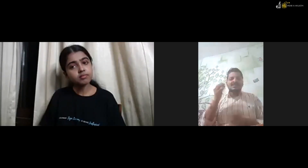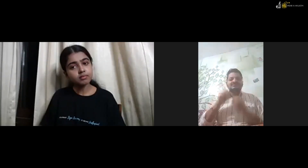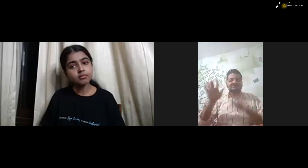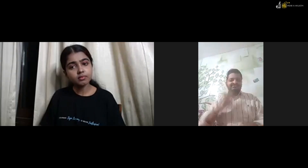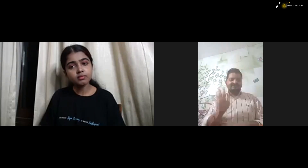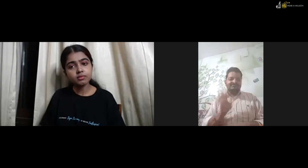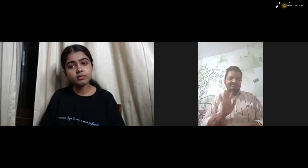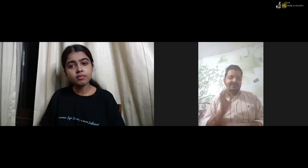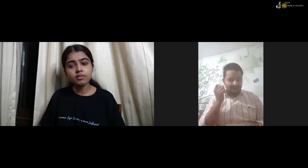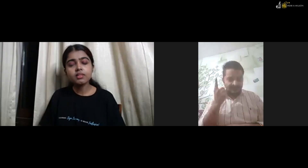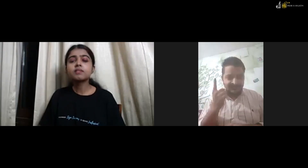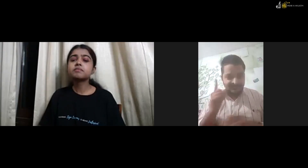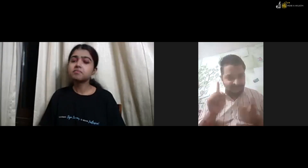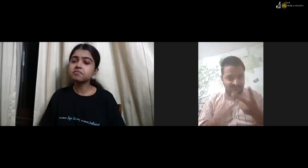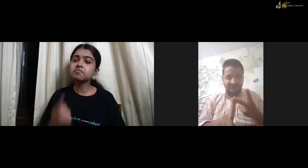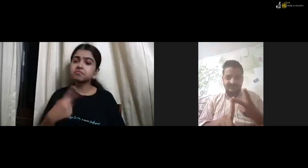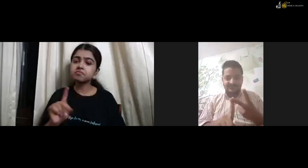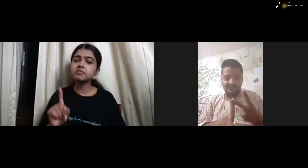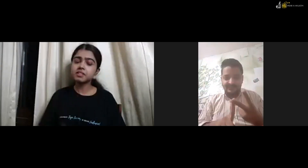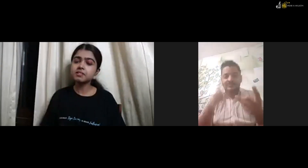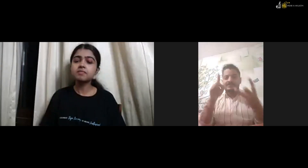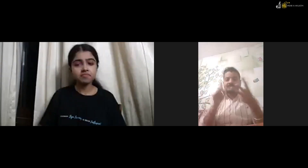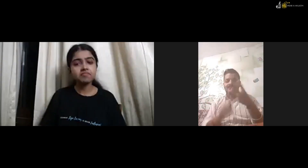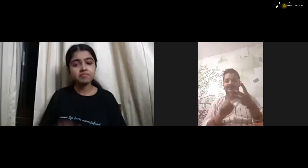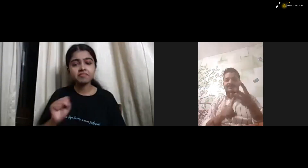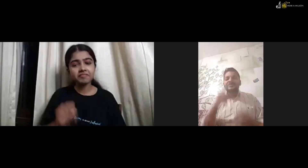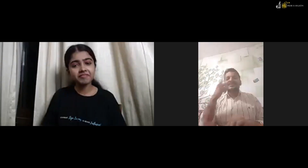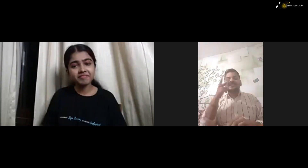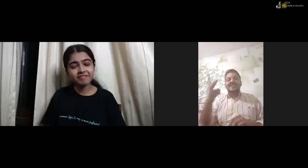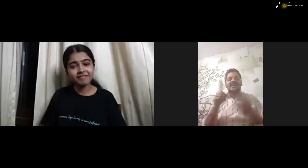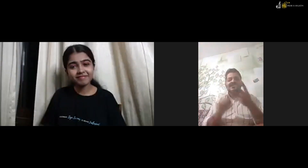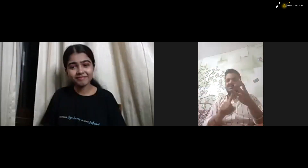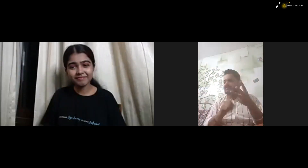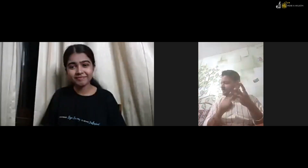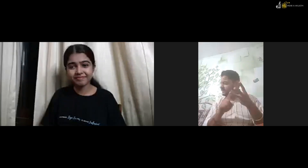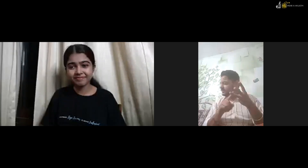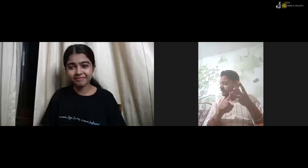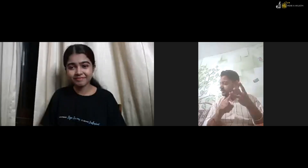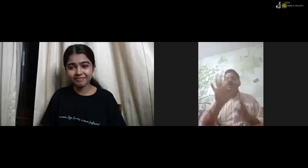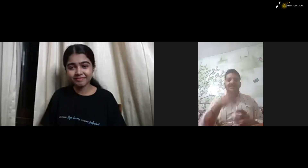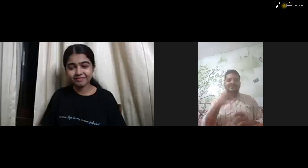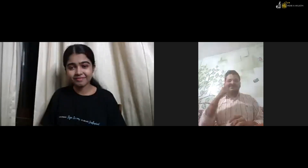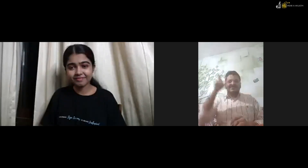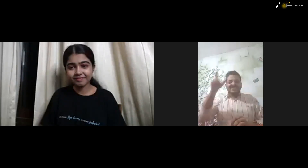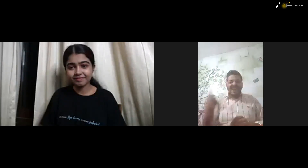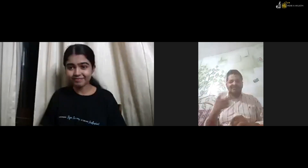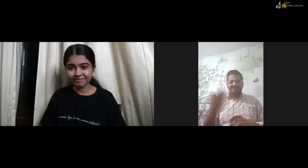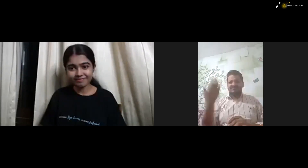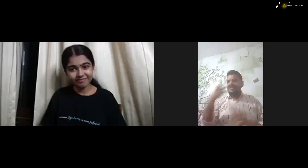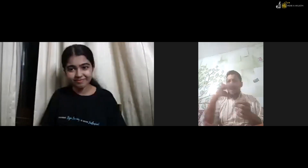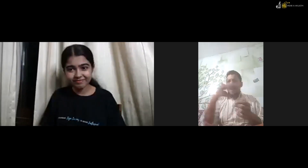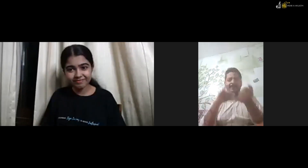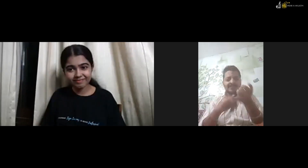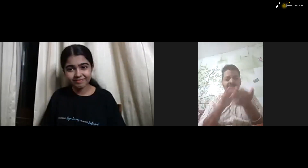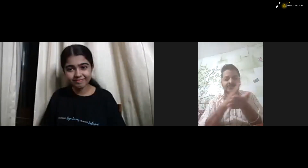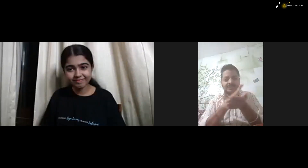sending sign language and doing sign language over here and everything. So raising more awareness on that aspect. And the third thing is